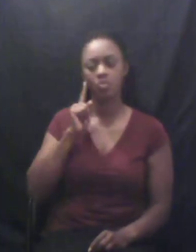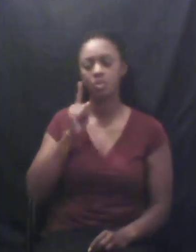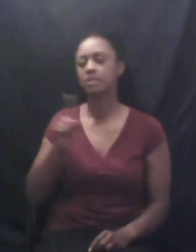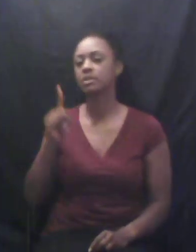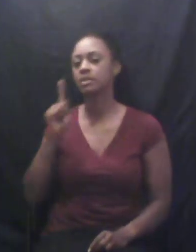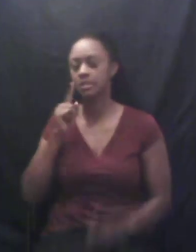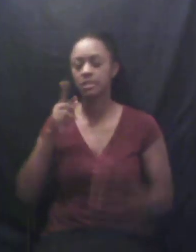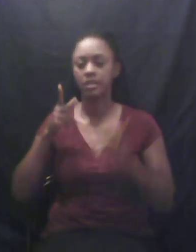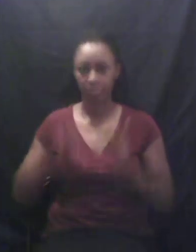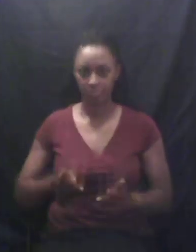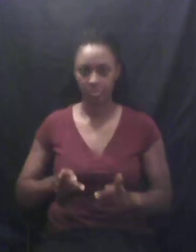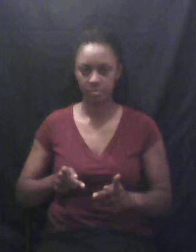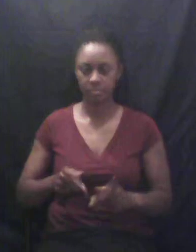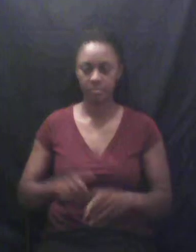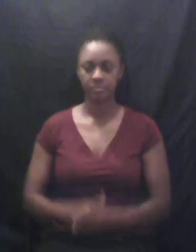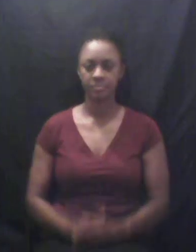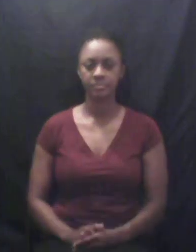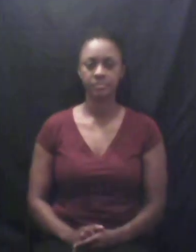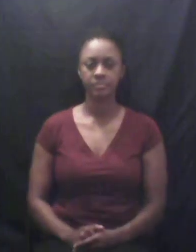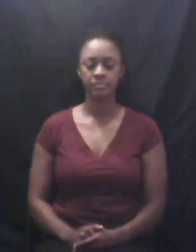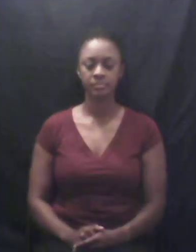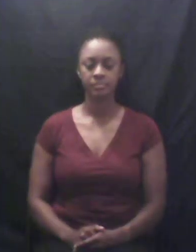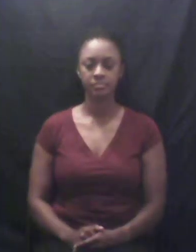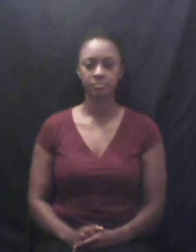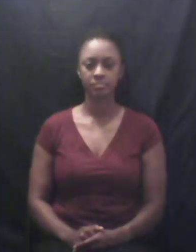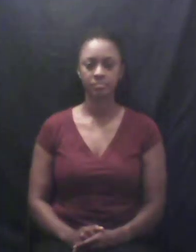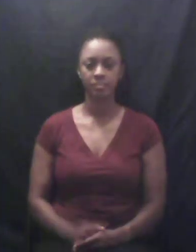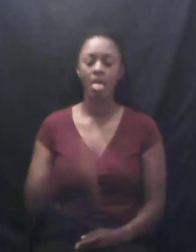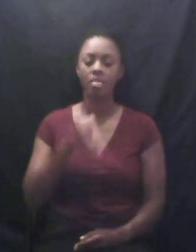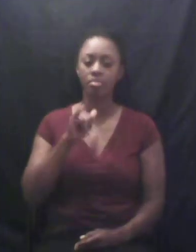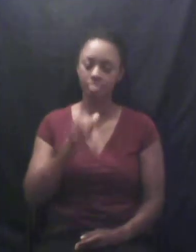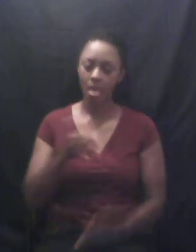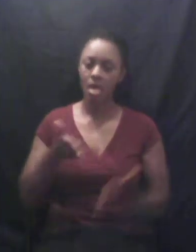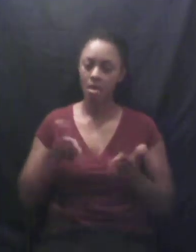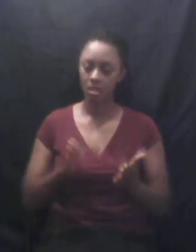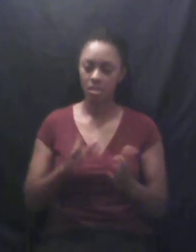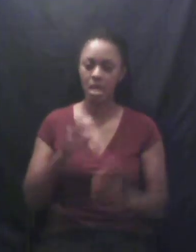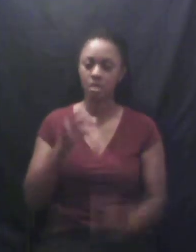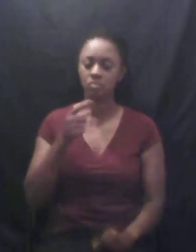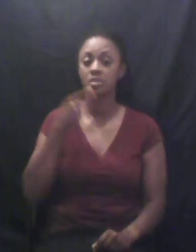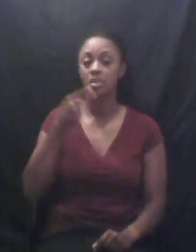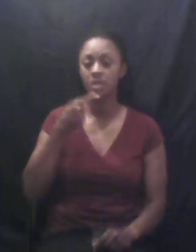person so that the hearing consumer can understand.